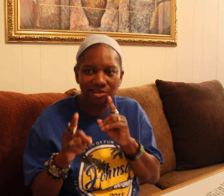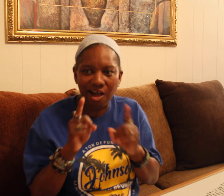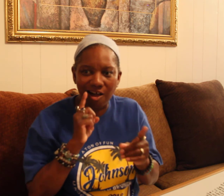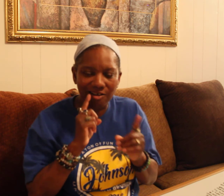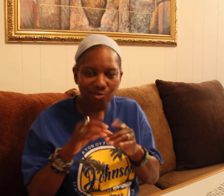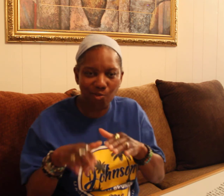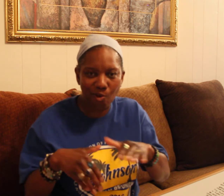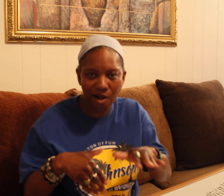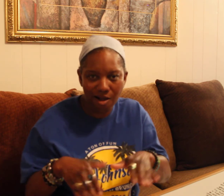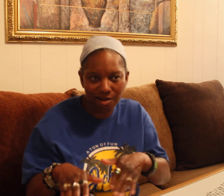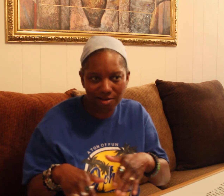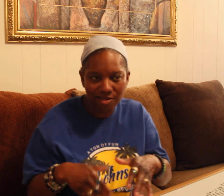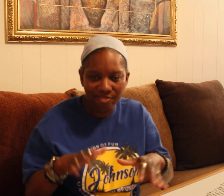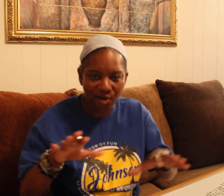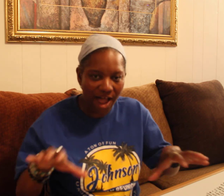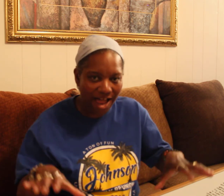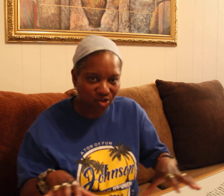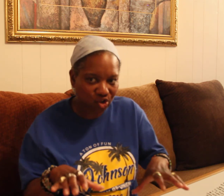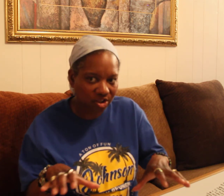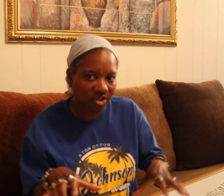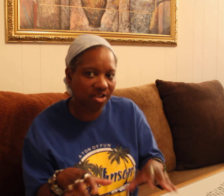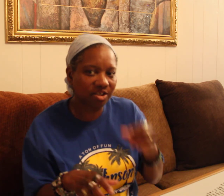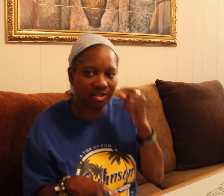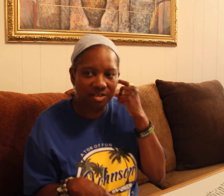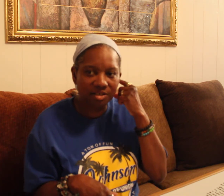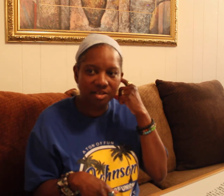talk, walk, their action.